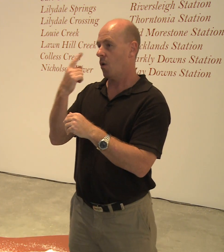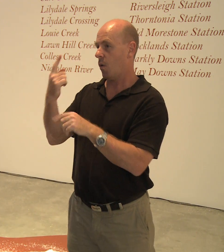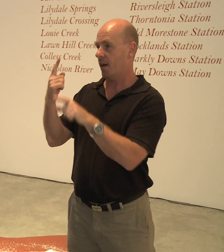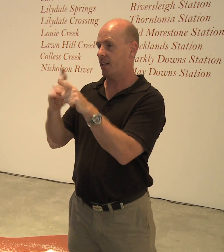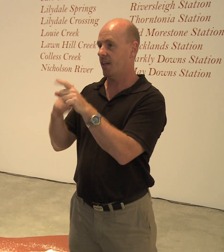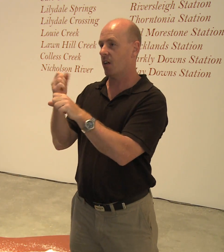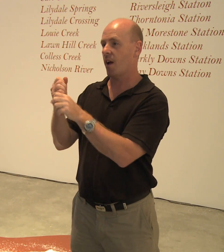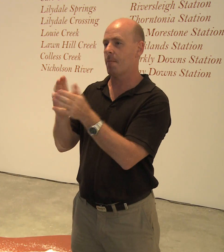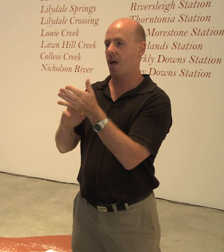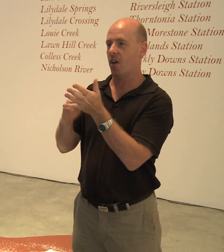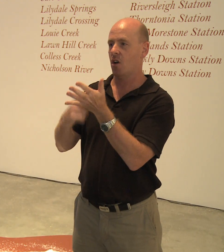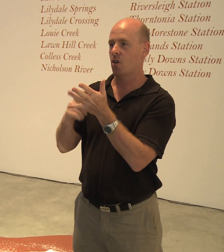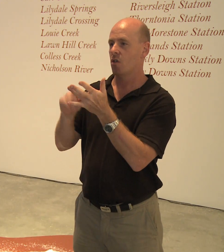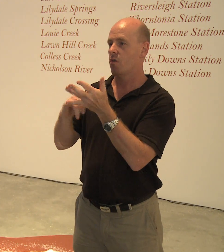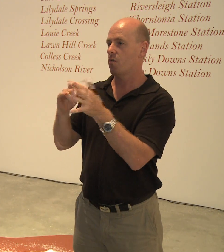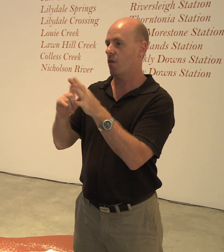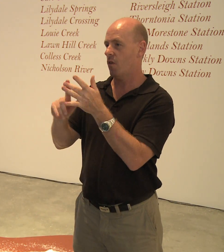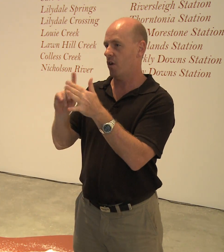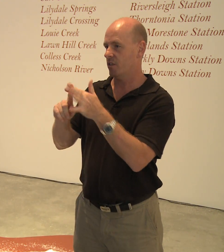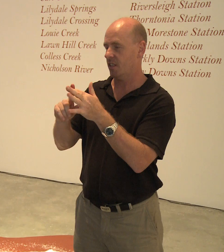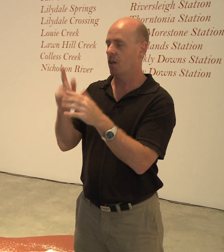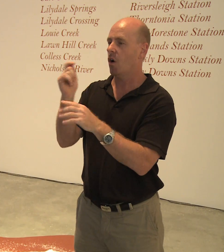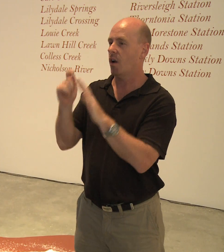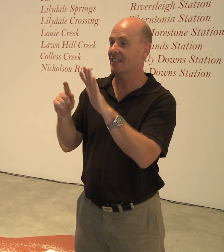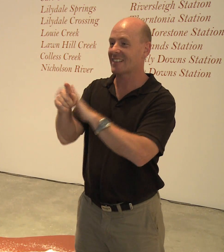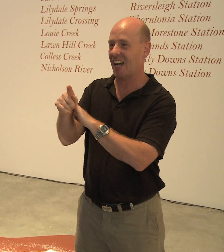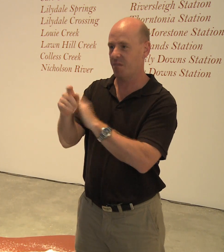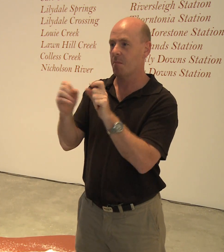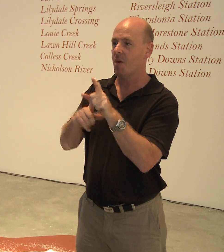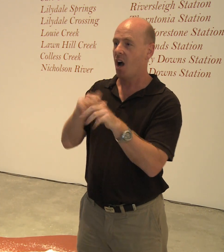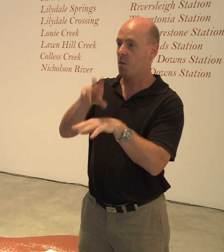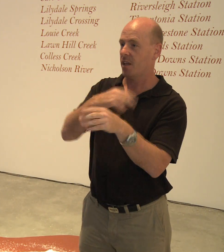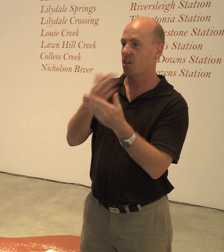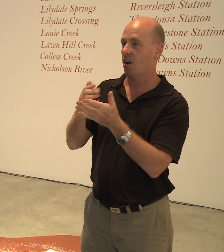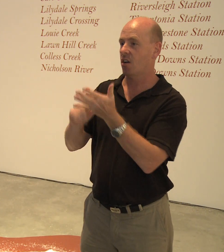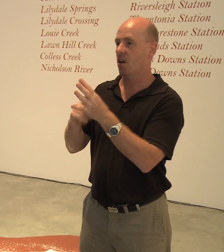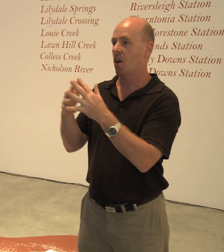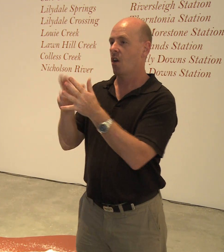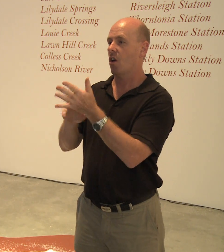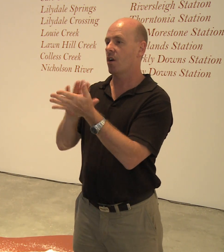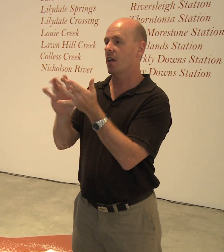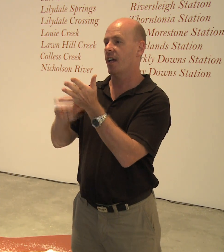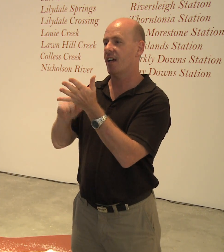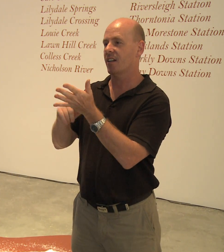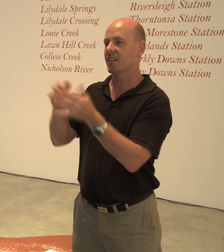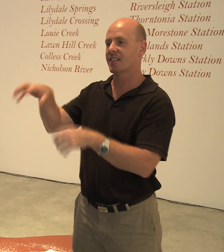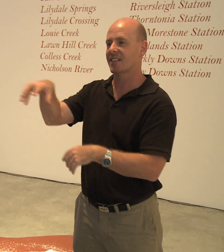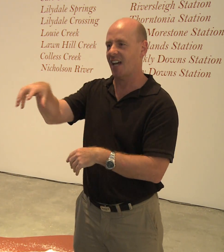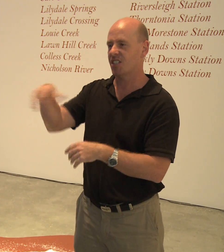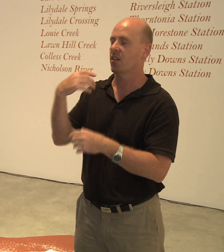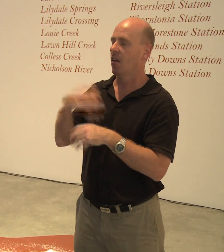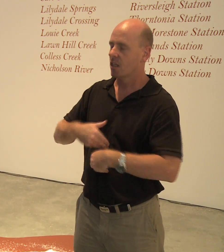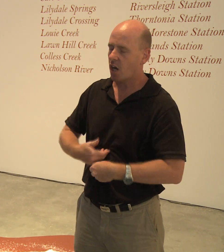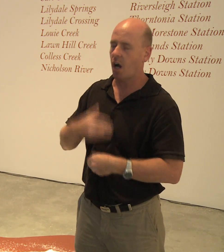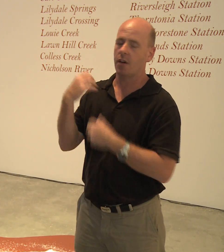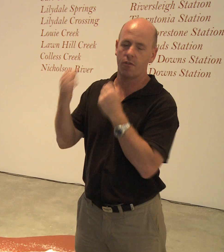Rosie, only narrowly escaped an early morning massacre by the native police on Lawn Hill Station. They were tired, they'd been on the run for weeks.